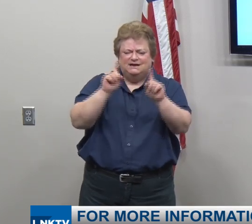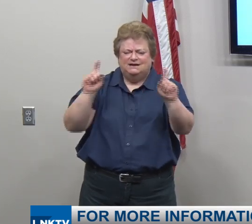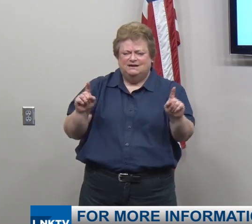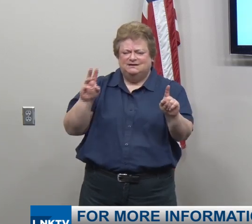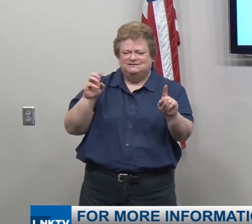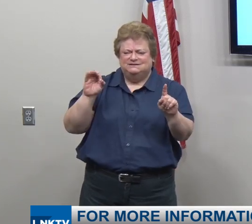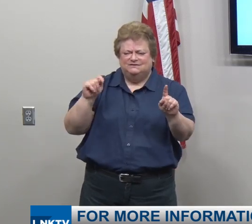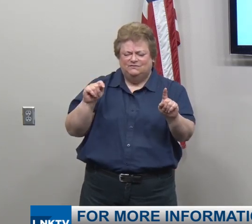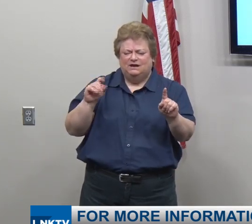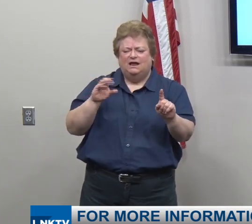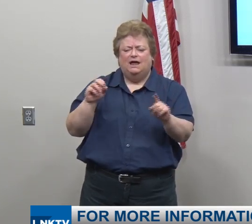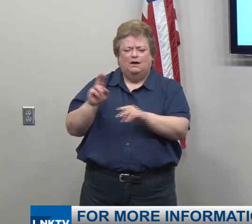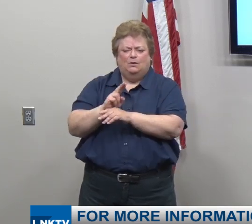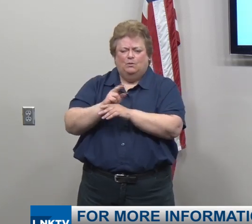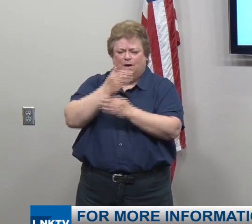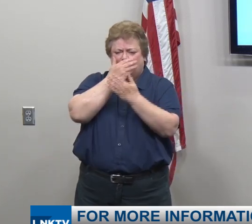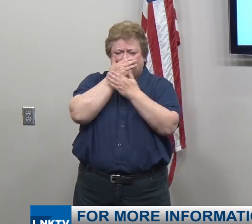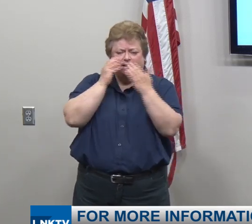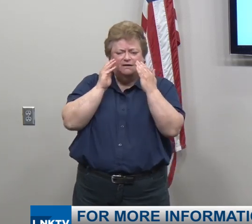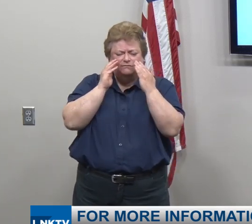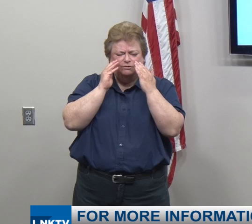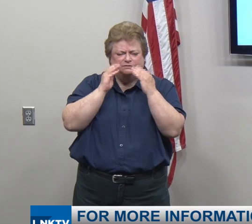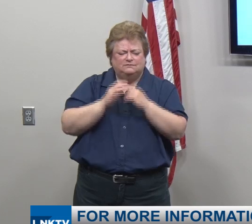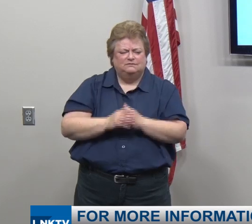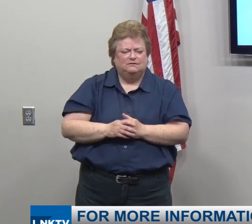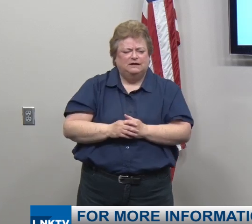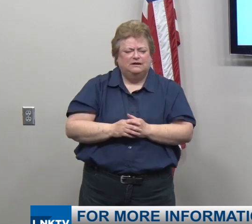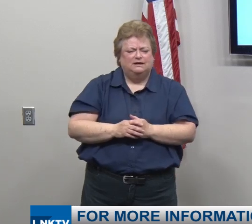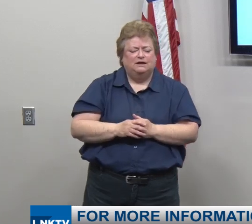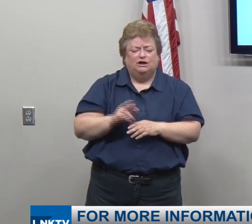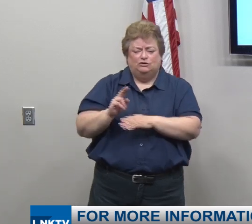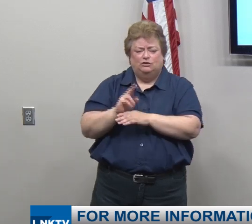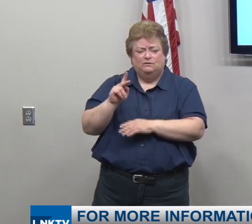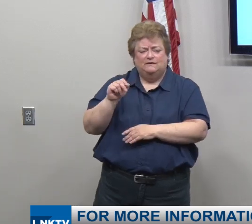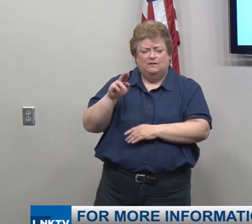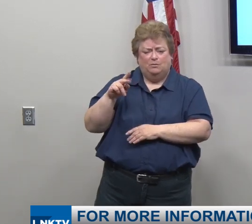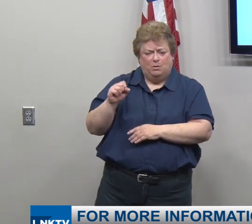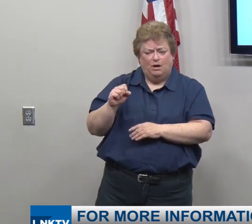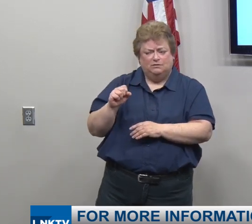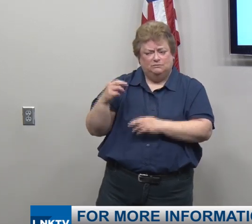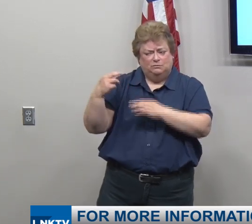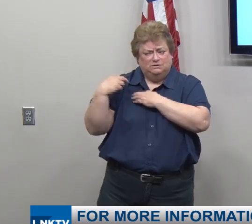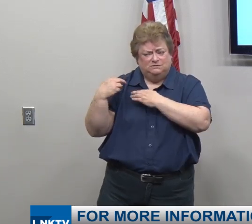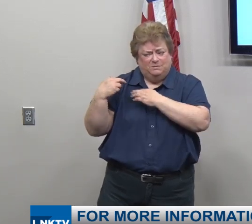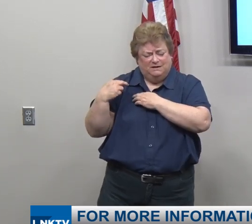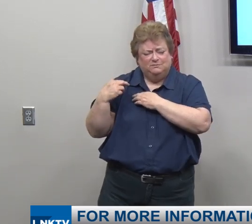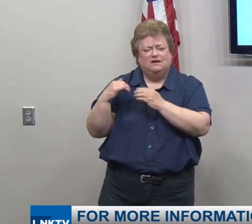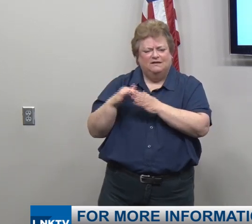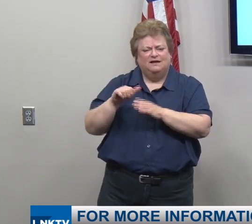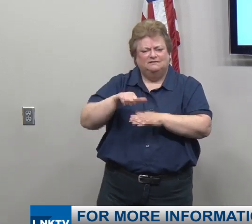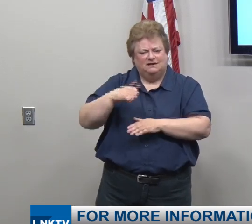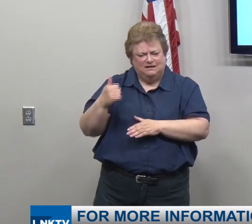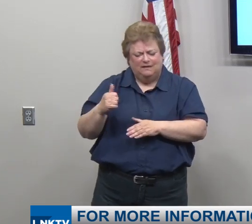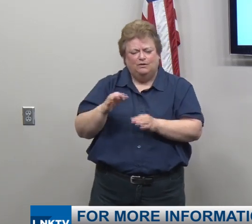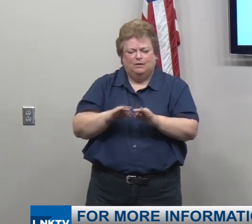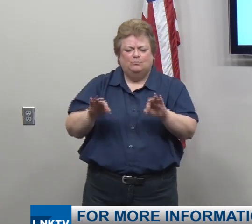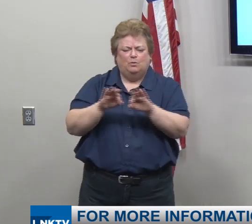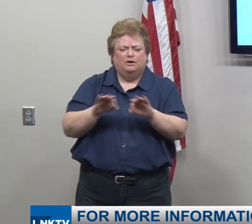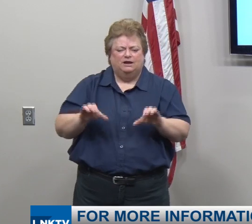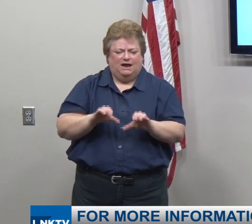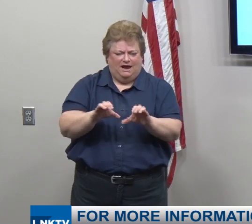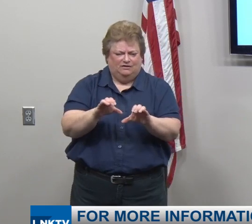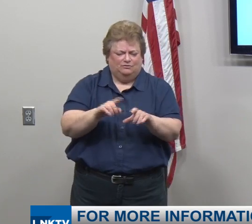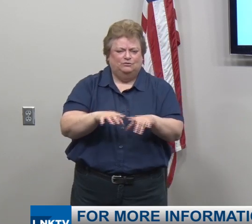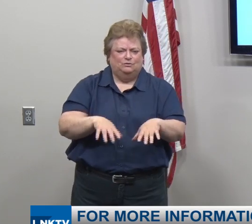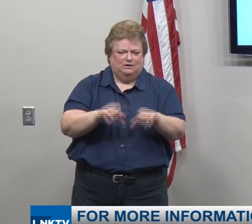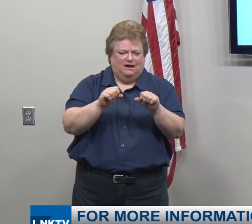your nose and mouth if possible. Using parks responsibly is another one of these important actions we can take to